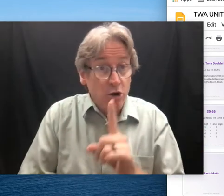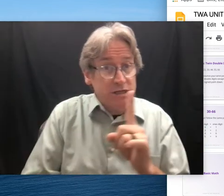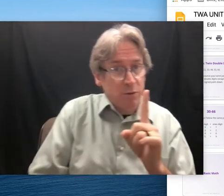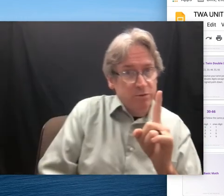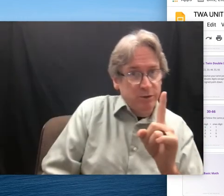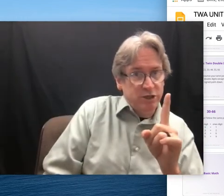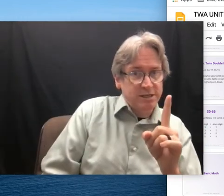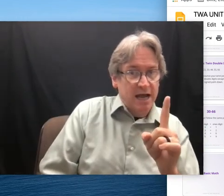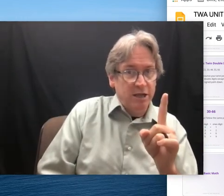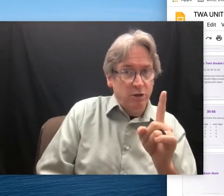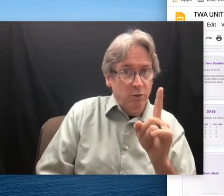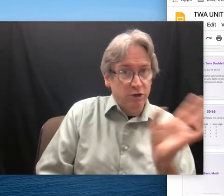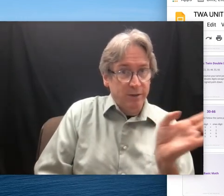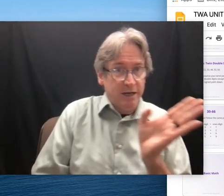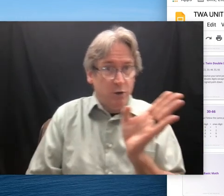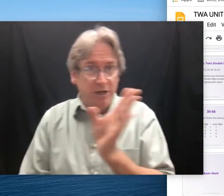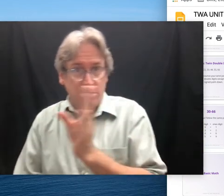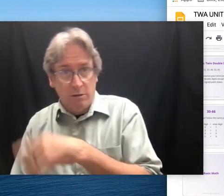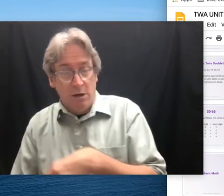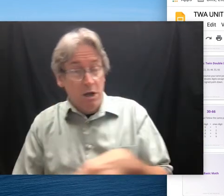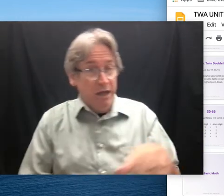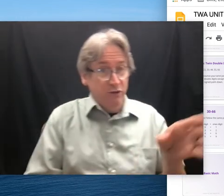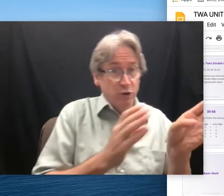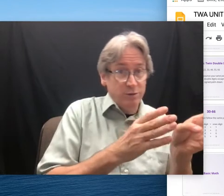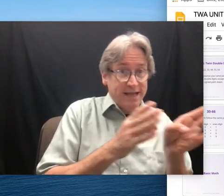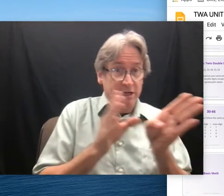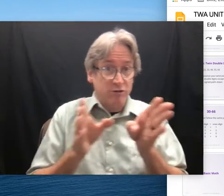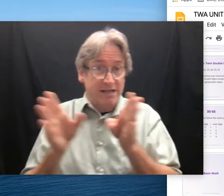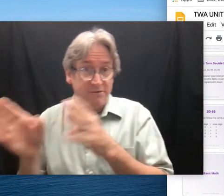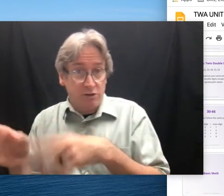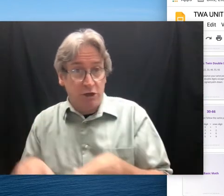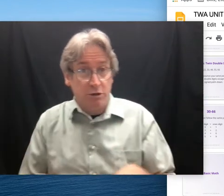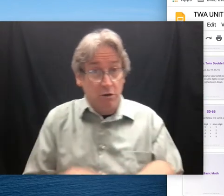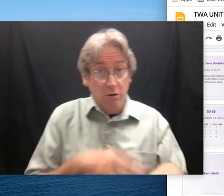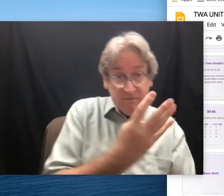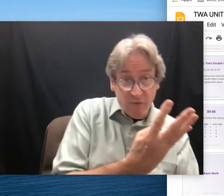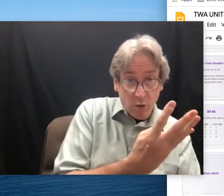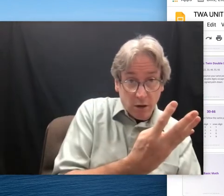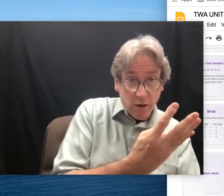And notice that what I'm doing too is when you're doing an equation, if you use that contrastive